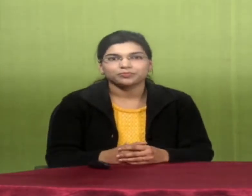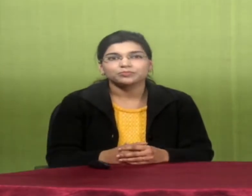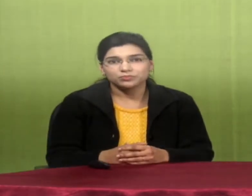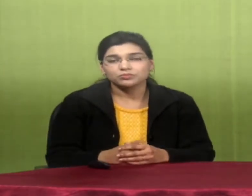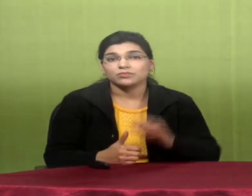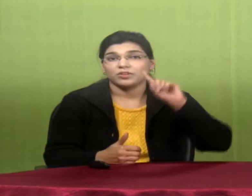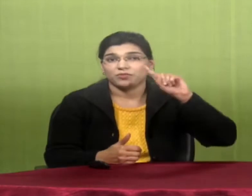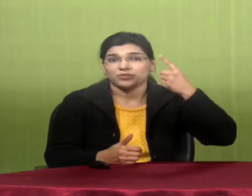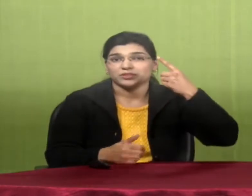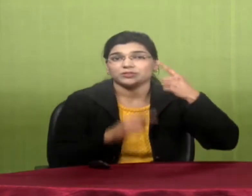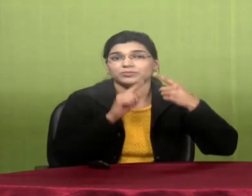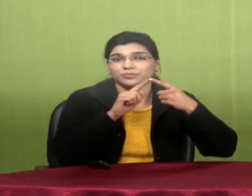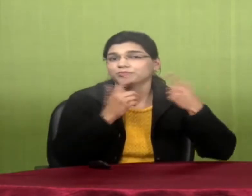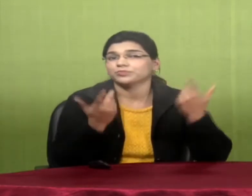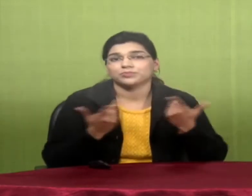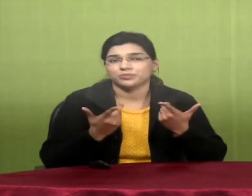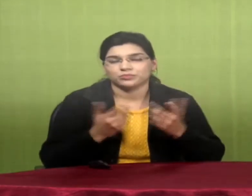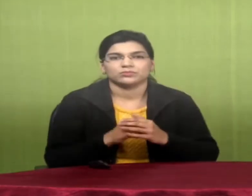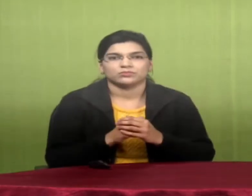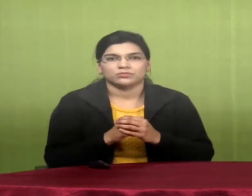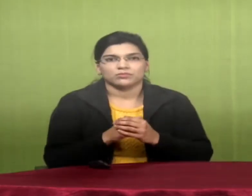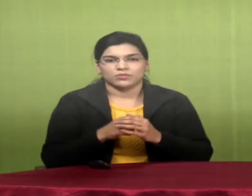But there are few words from the poem